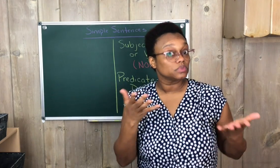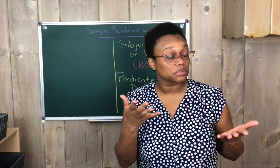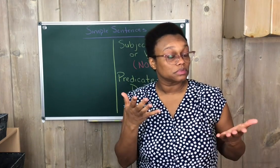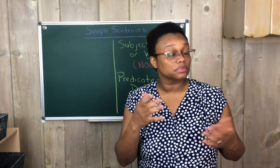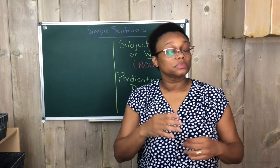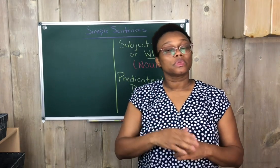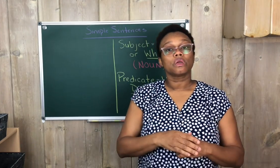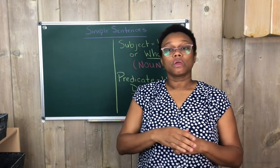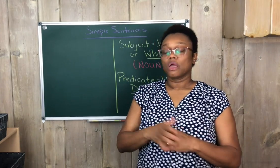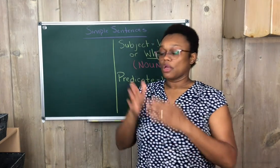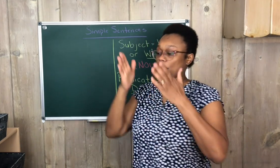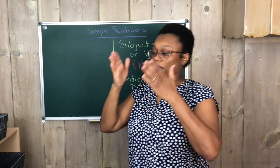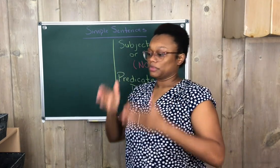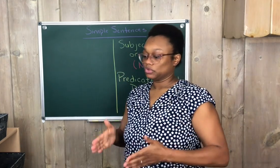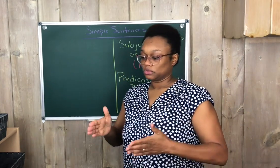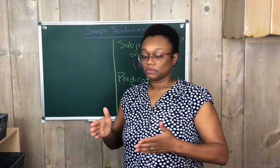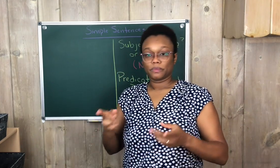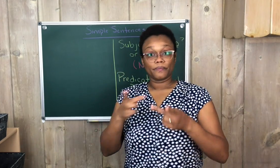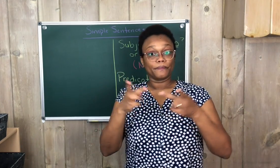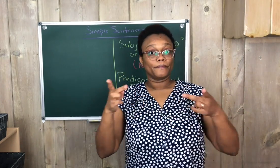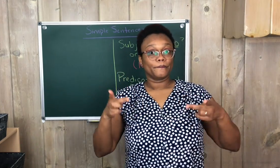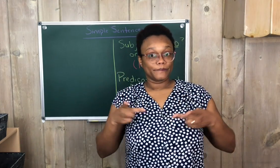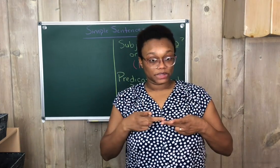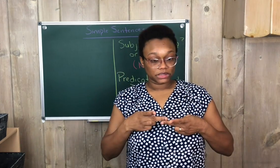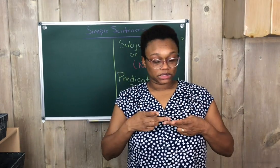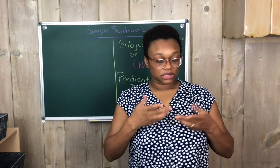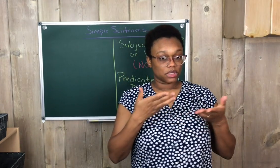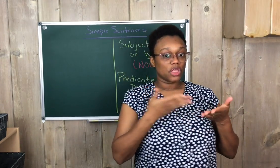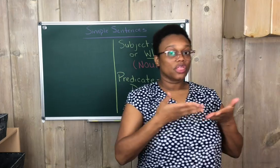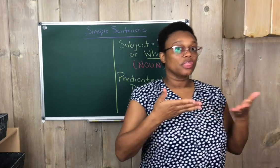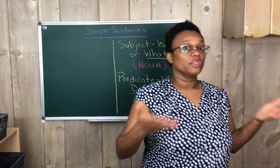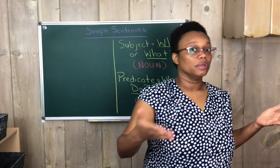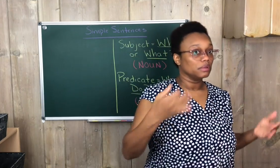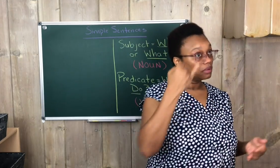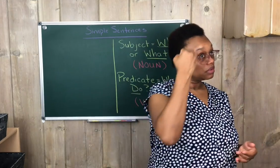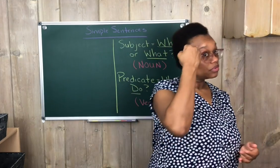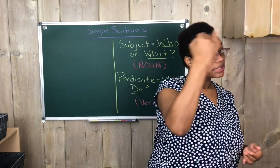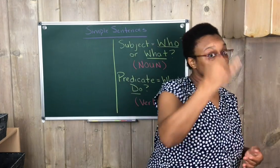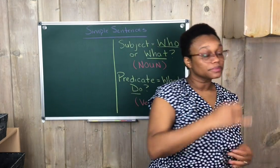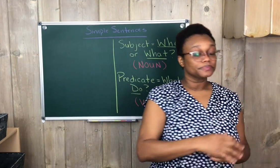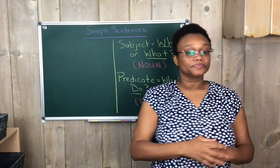Do you remember what a noun was? A person, place, thing, or idea.